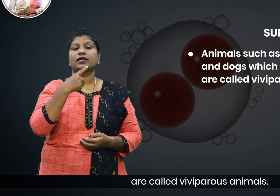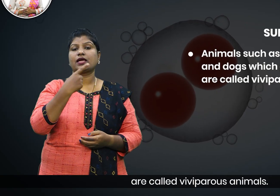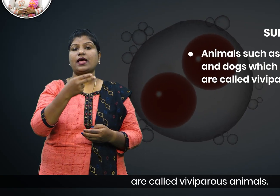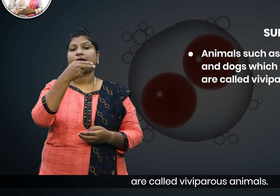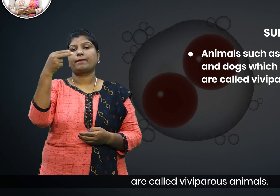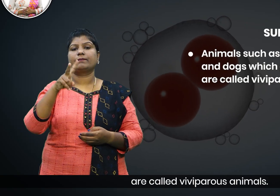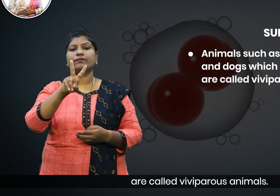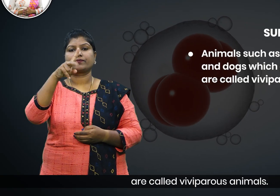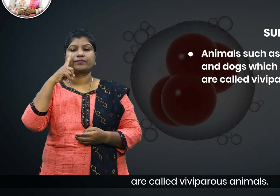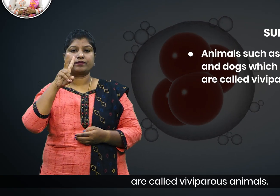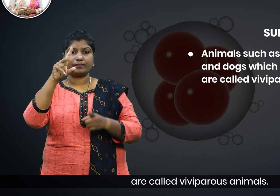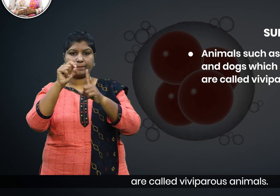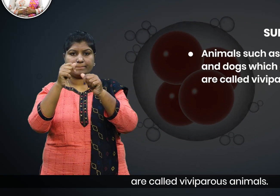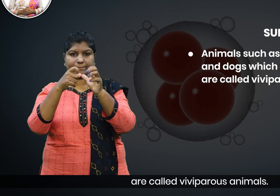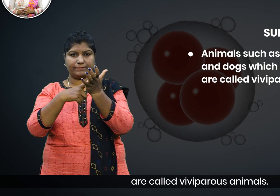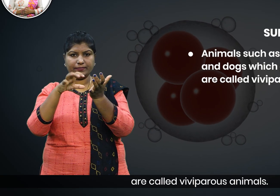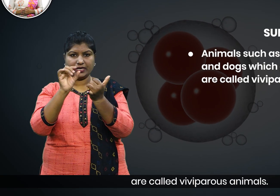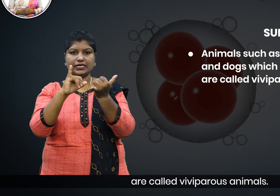viviparous animals.